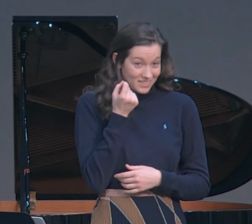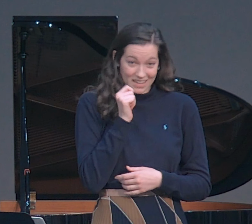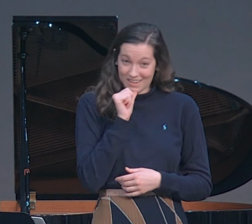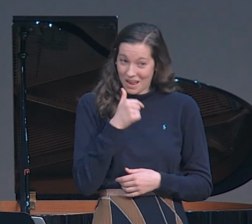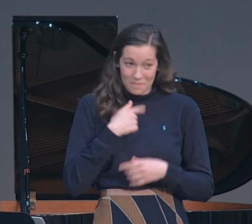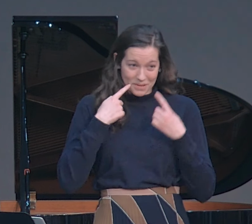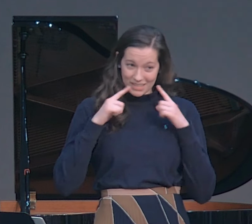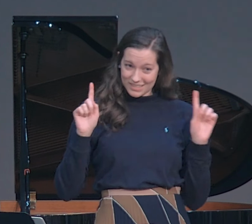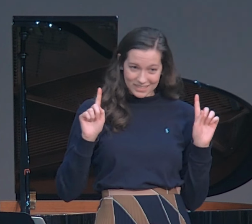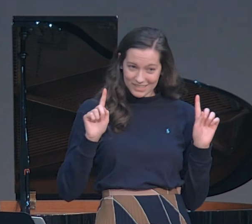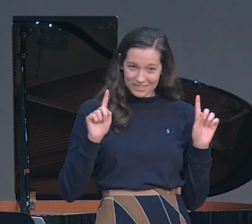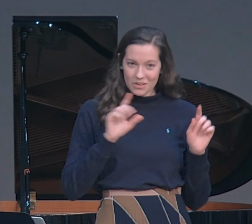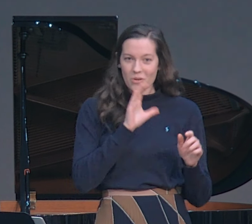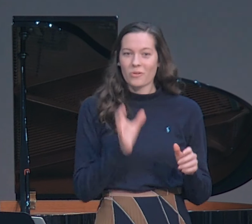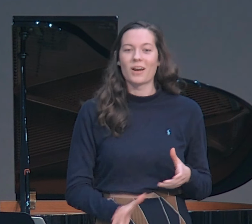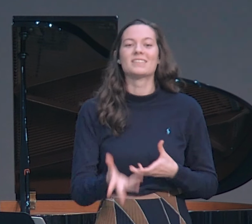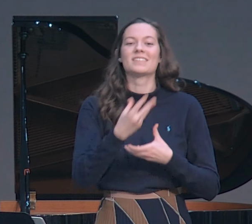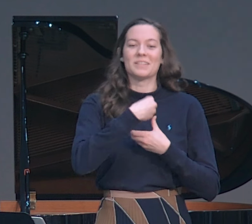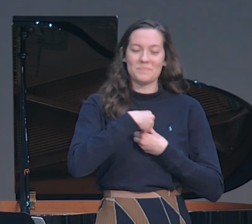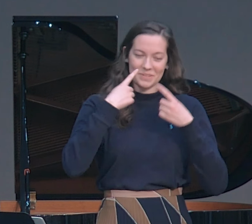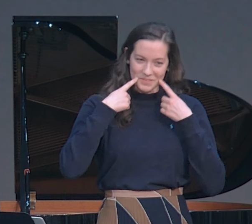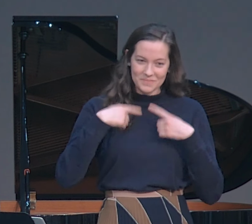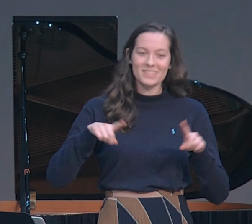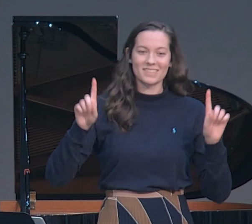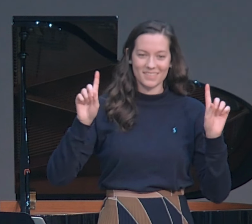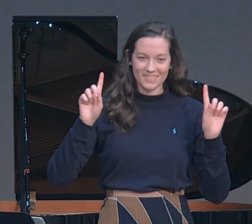but through Christ in me.